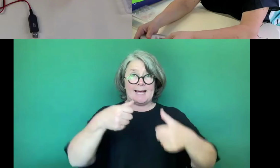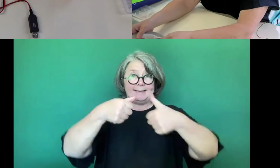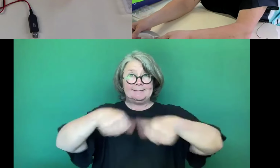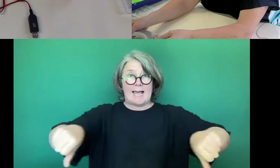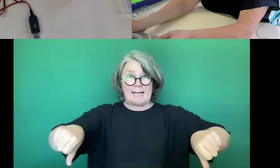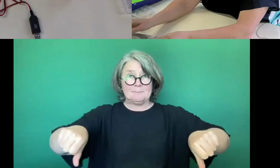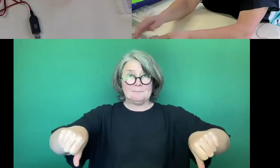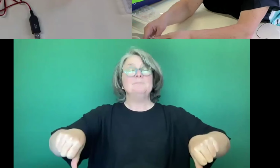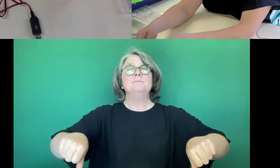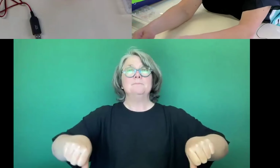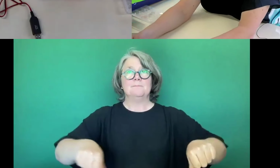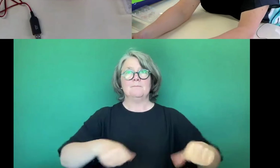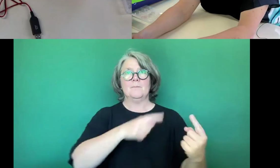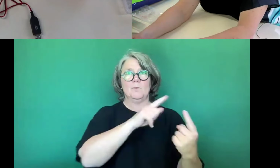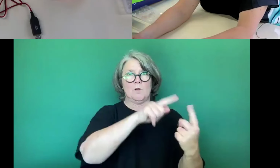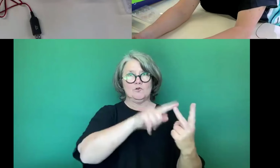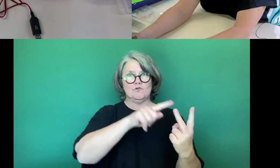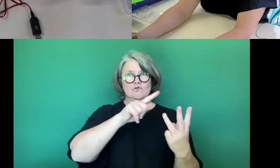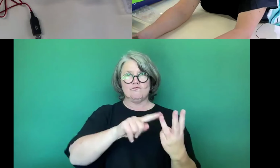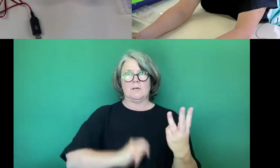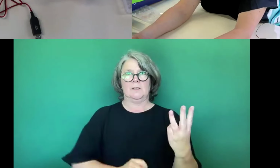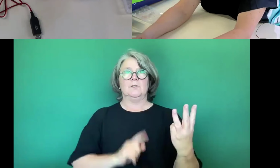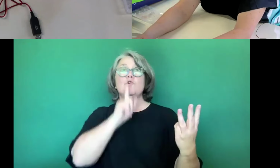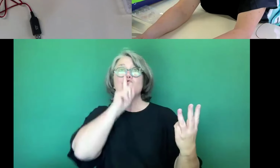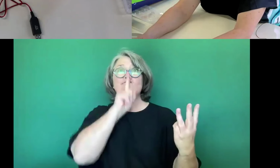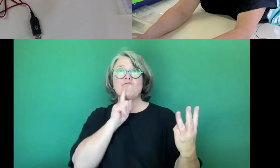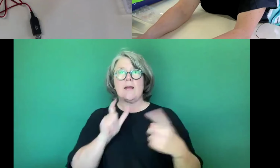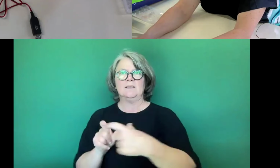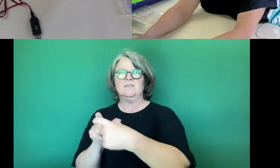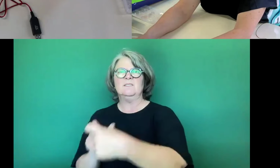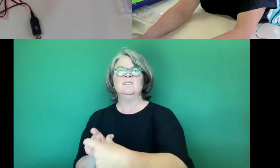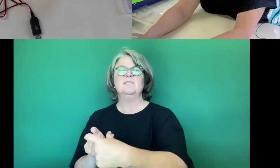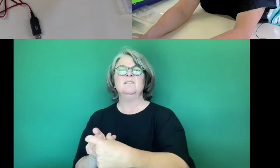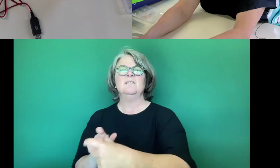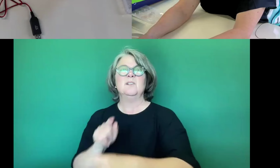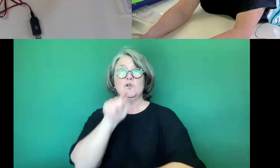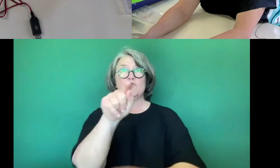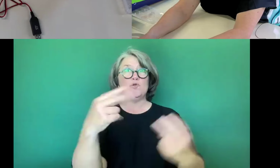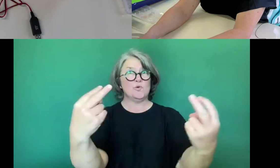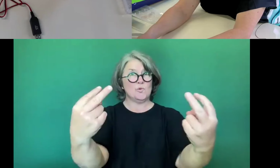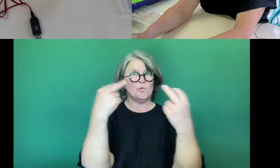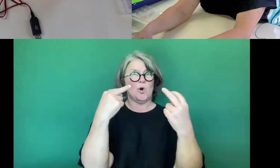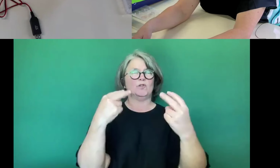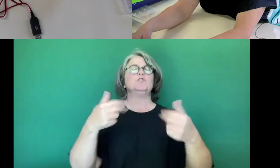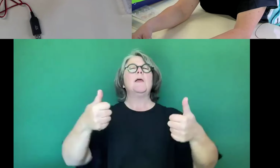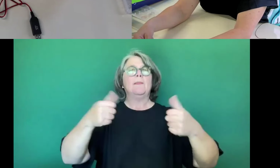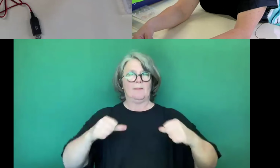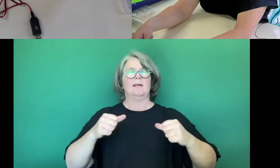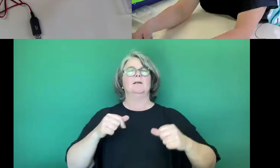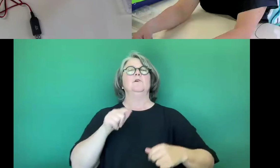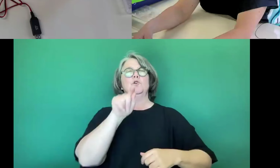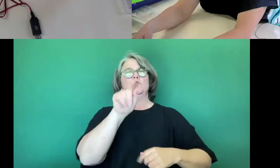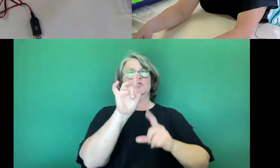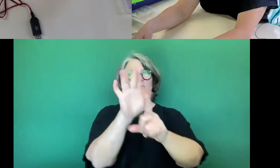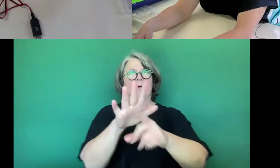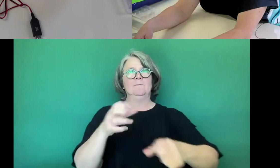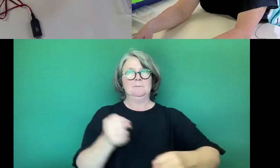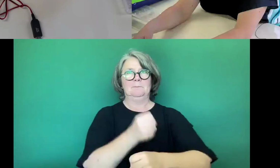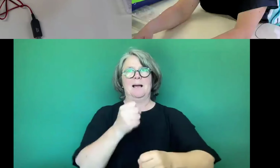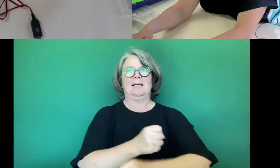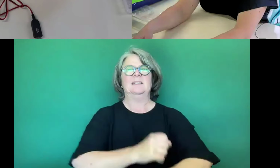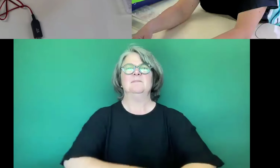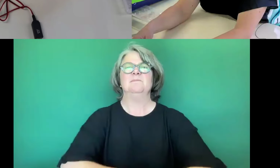already started. Okay. If you have a watch, and then I'll give you a moment to make one as well. All right. So what we do is